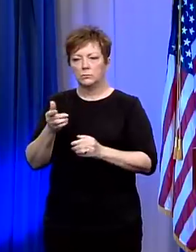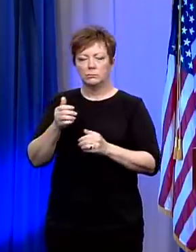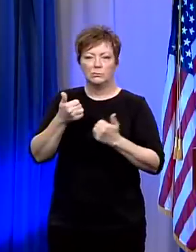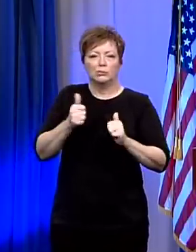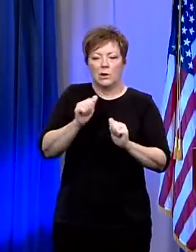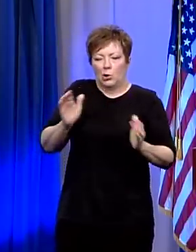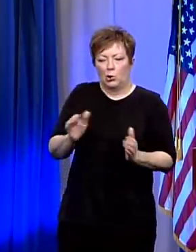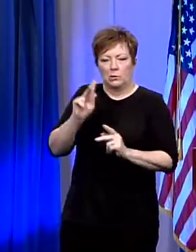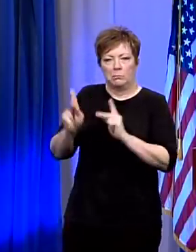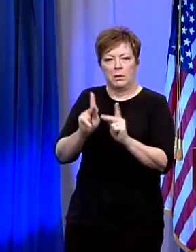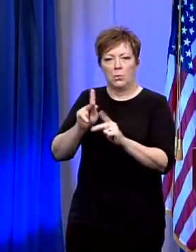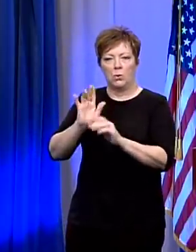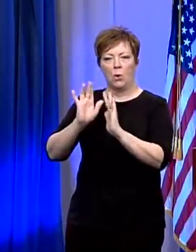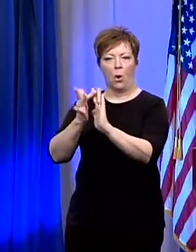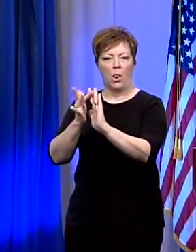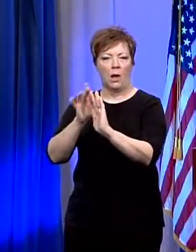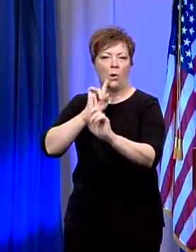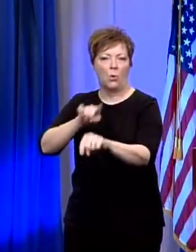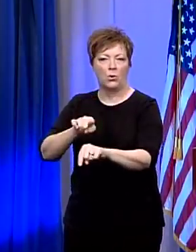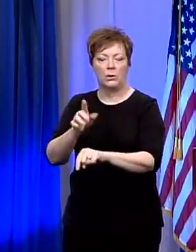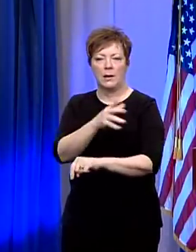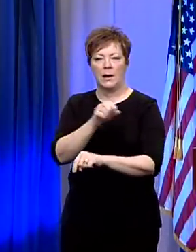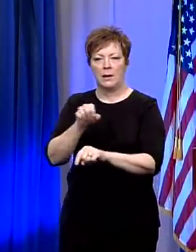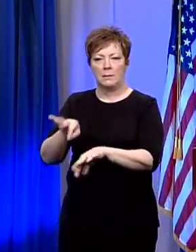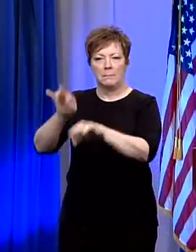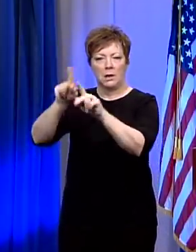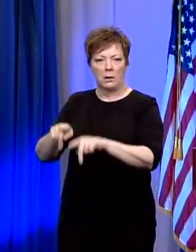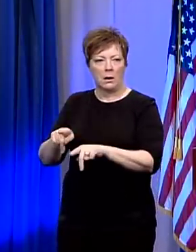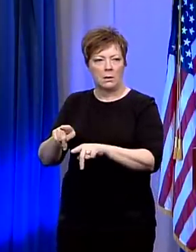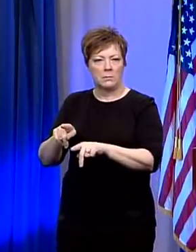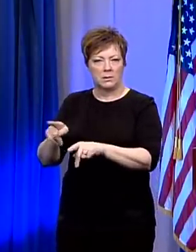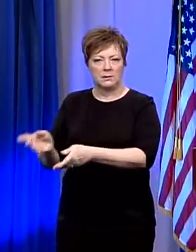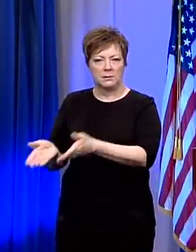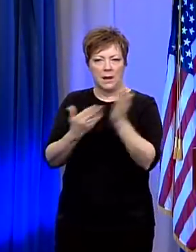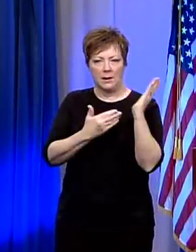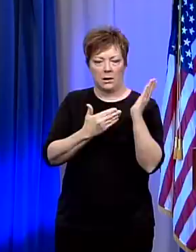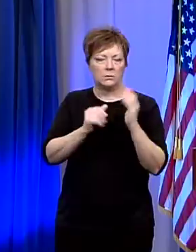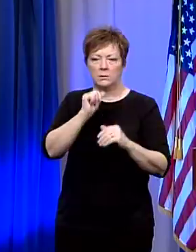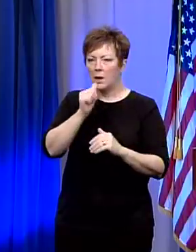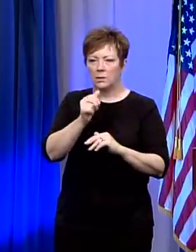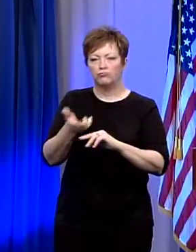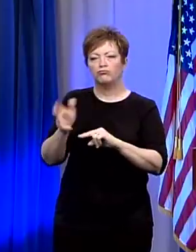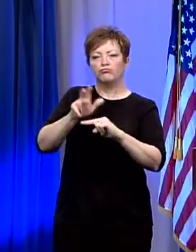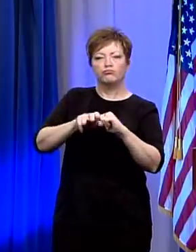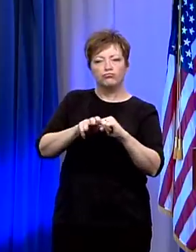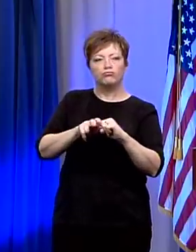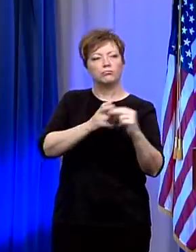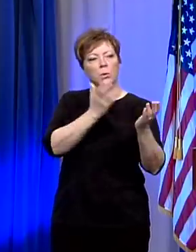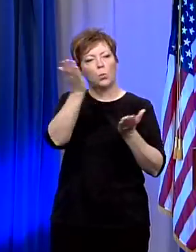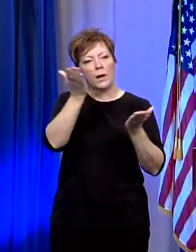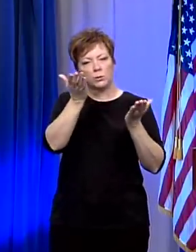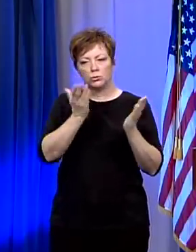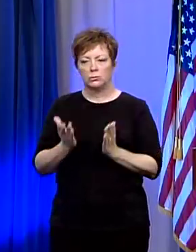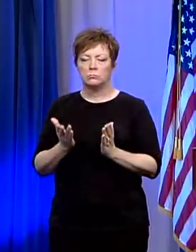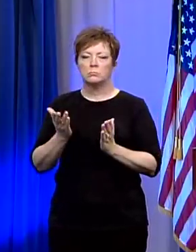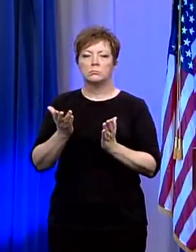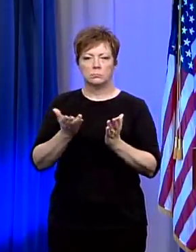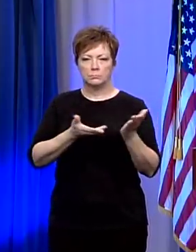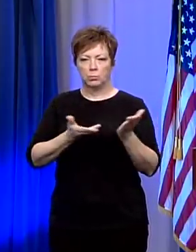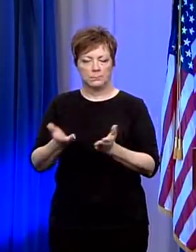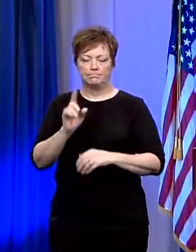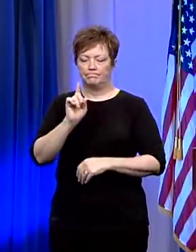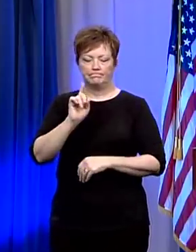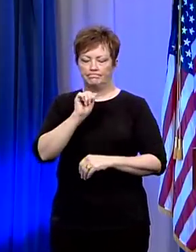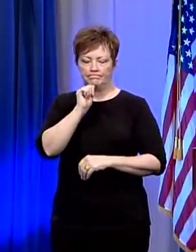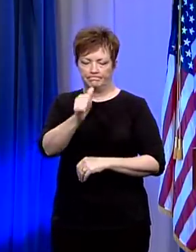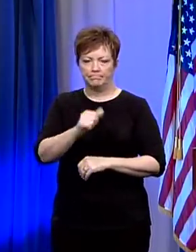online ordering and curbside pickup, as well as takeout food as well. We are excluding hospital food service areas from this, assuming that they